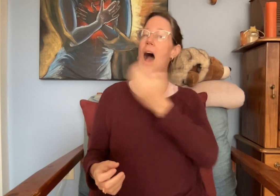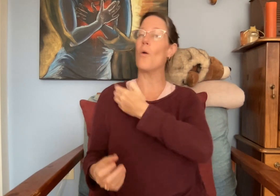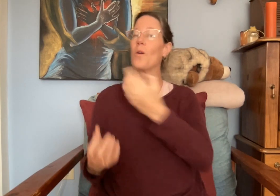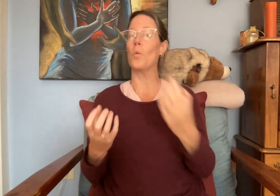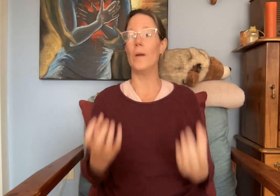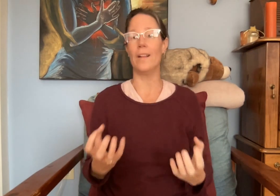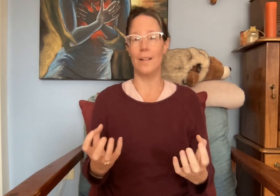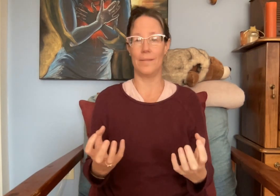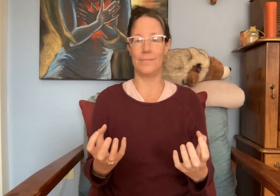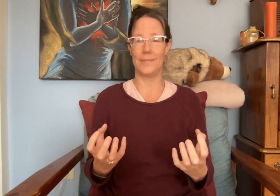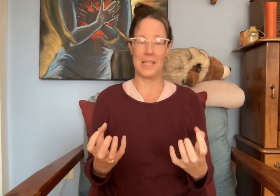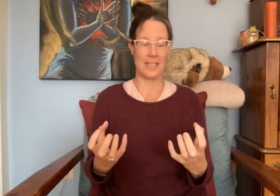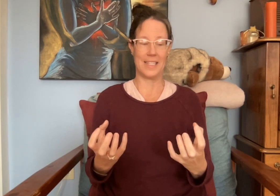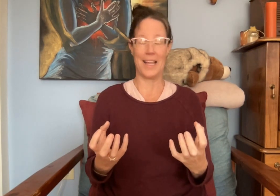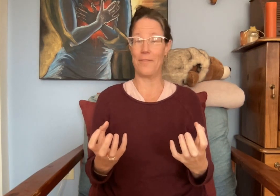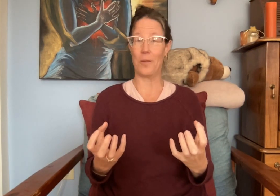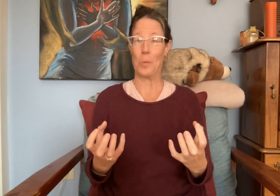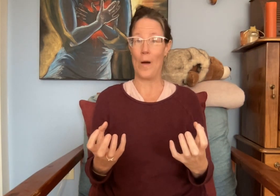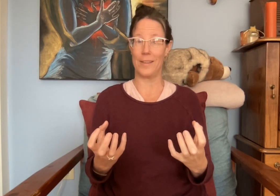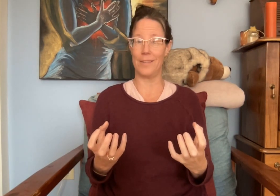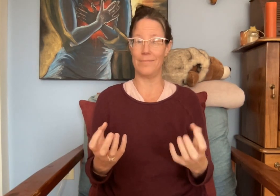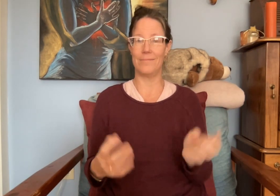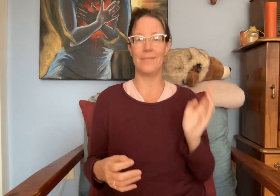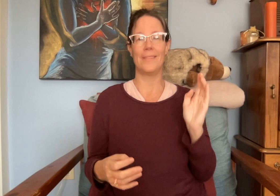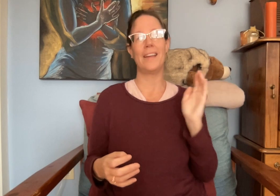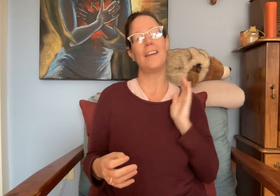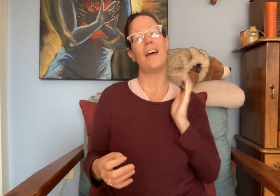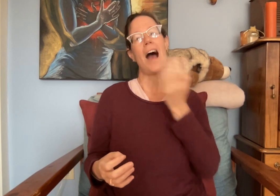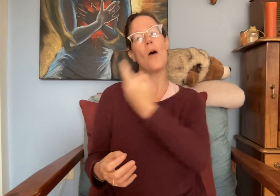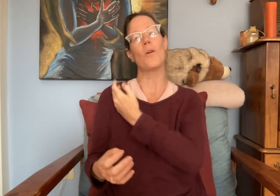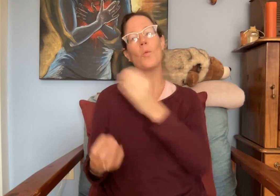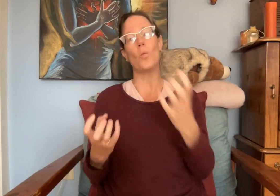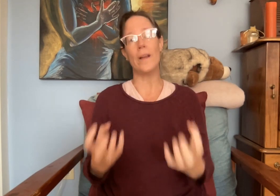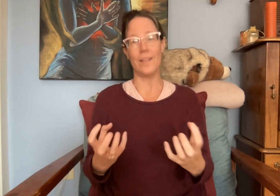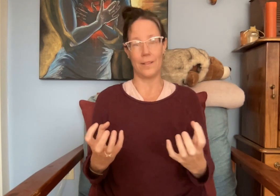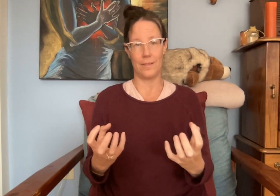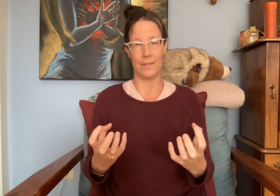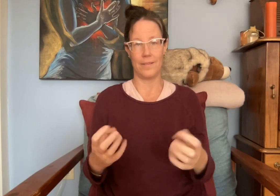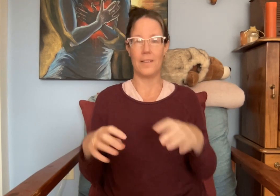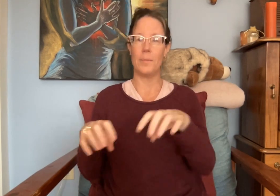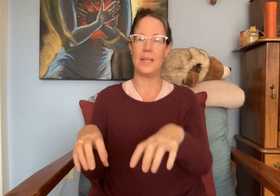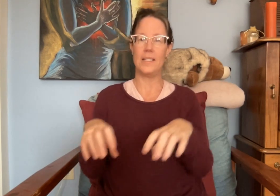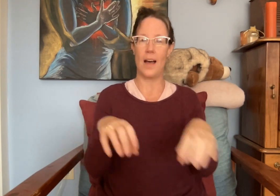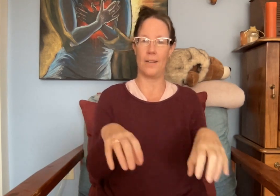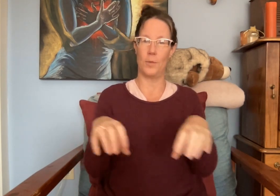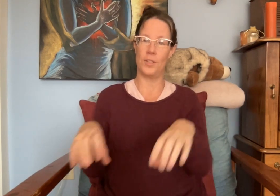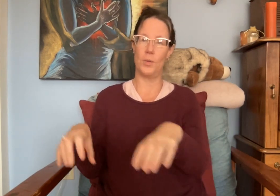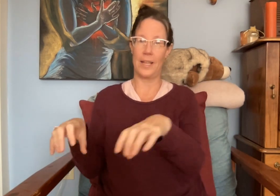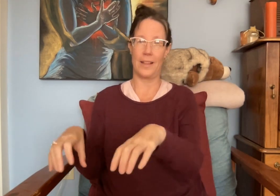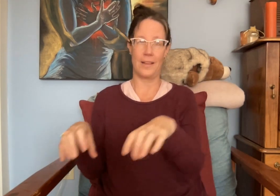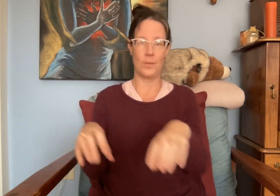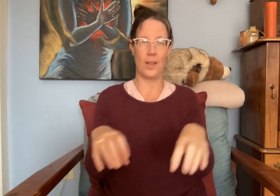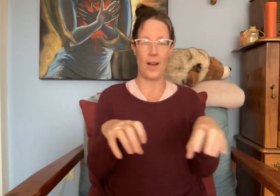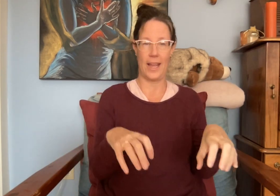Our will. This is the sign for want. Our will be done. We're doing things with our